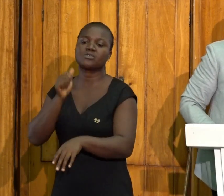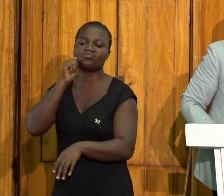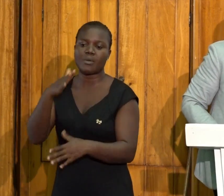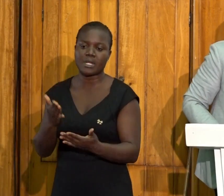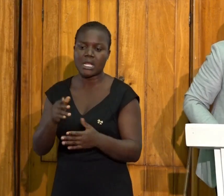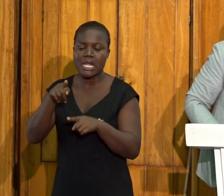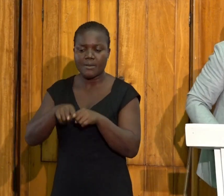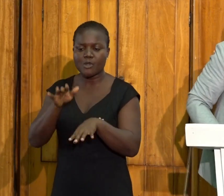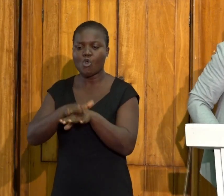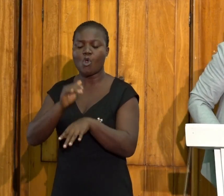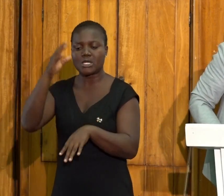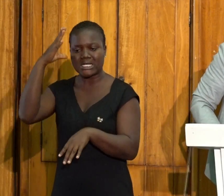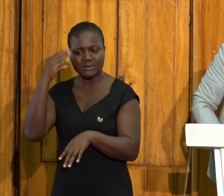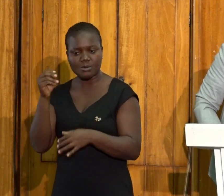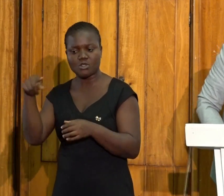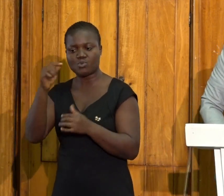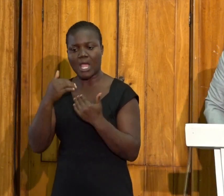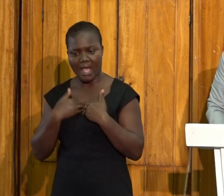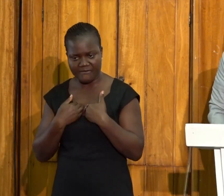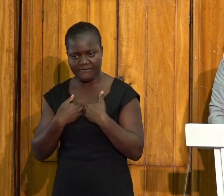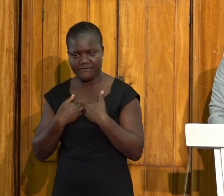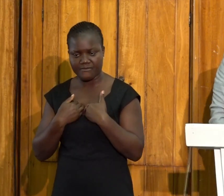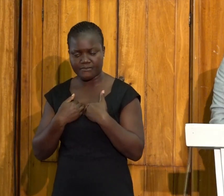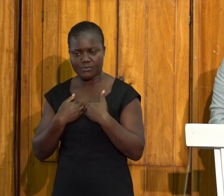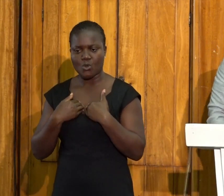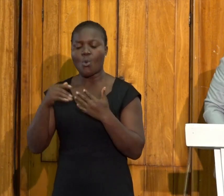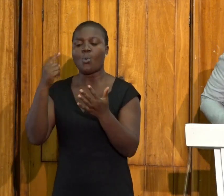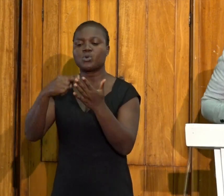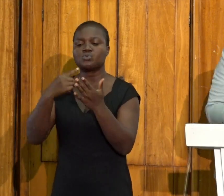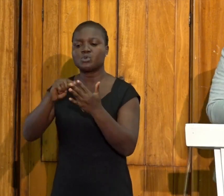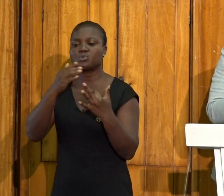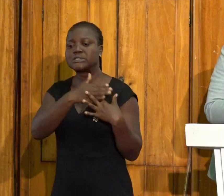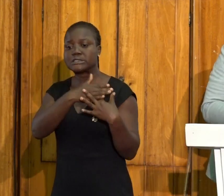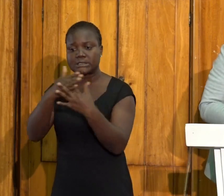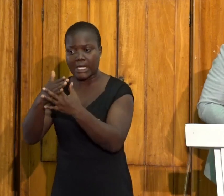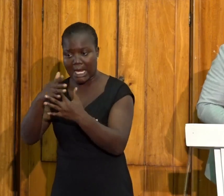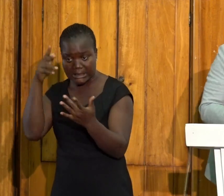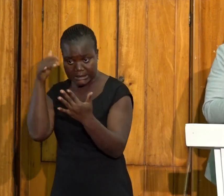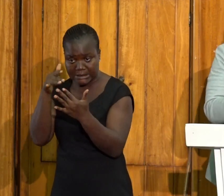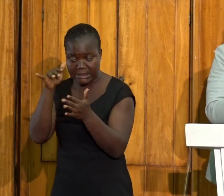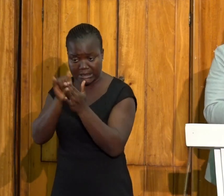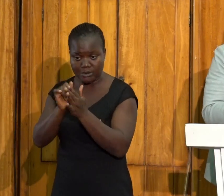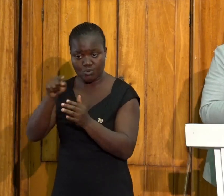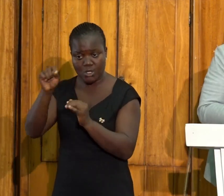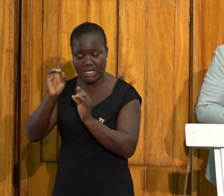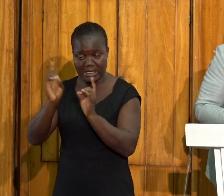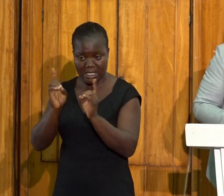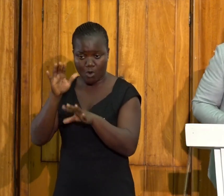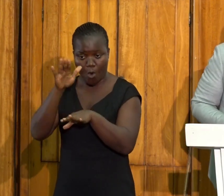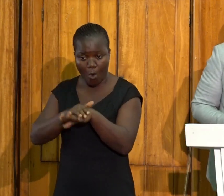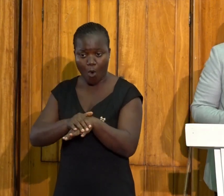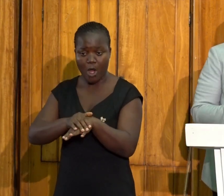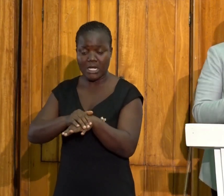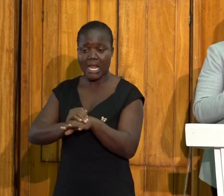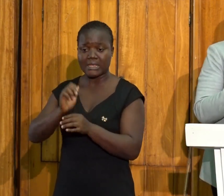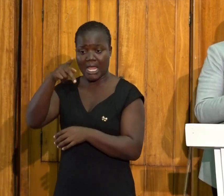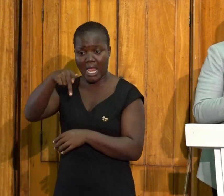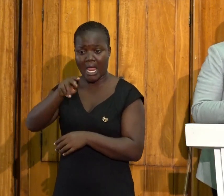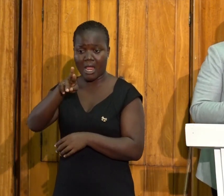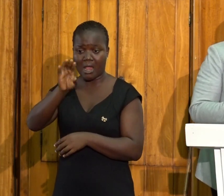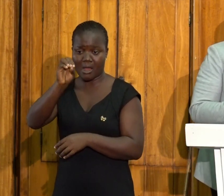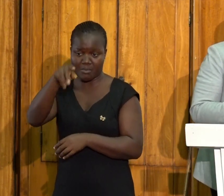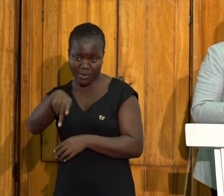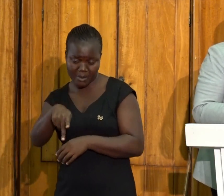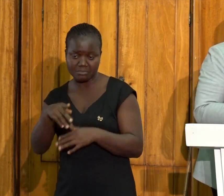had on oral PrEP and what we have shared, or the study that we've done on PrEP previously, we actually developed a